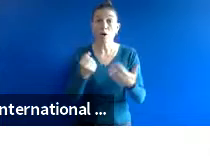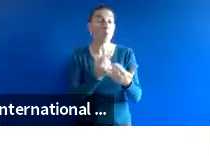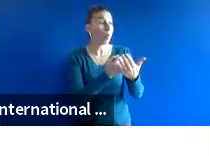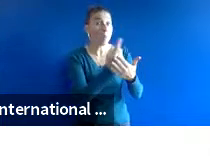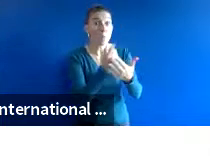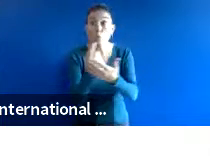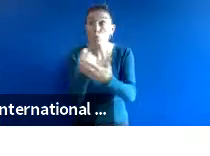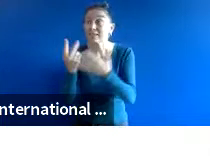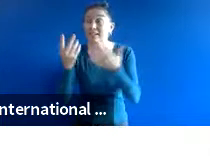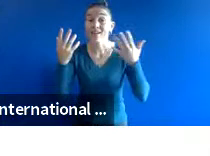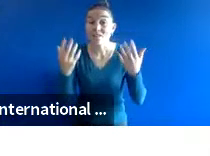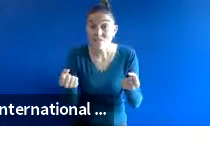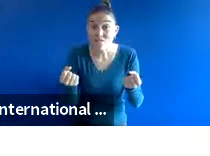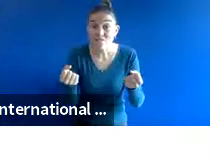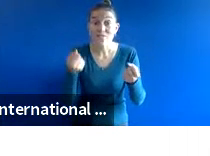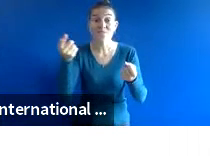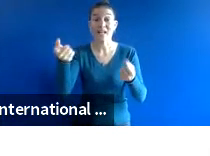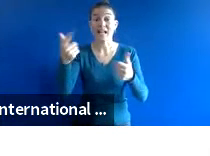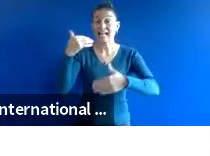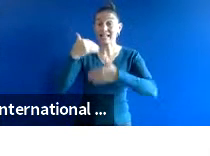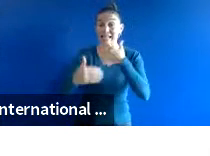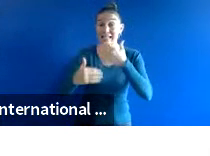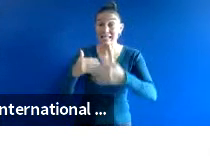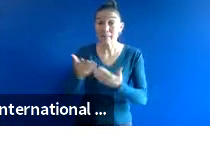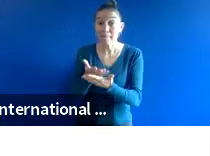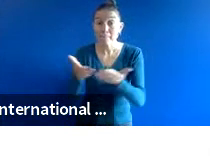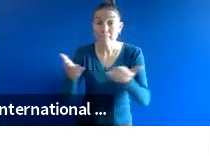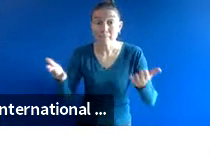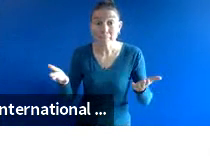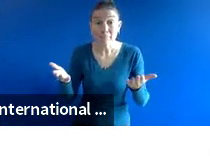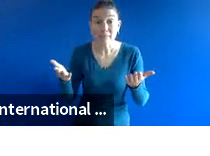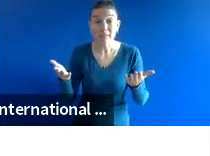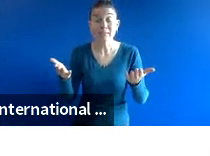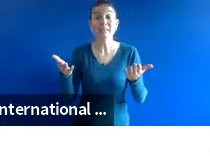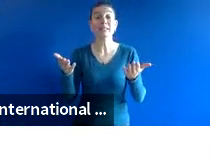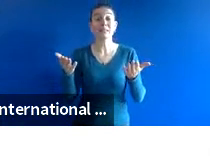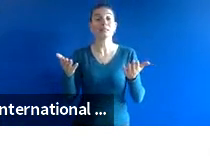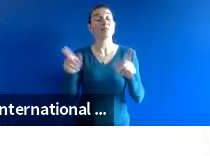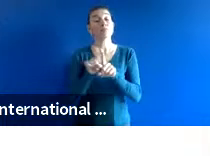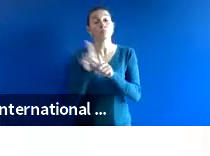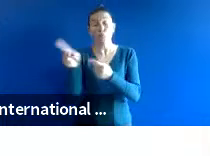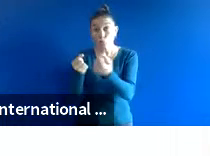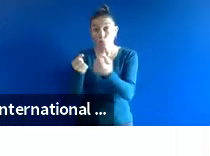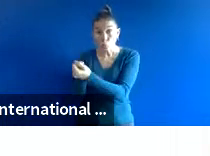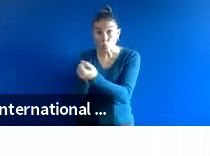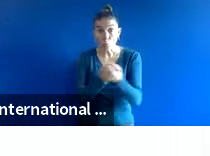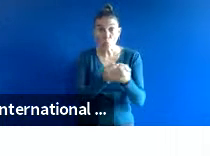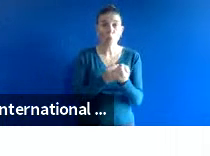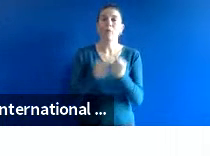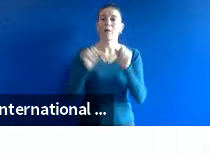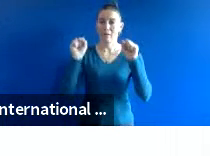with disabilities to take part, for example, in Erasmus Plus in this case, and also the support that comes with it.